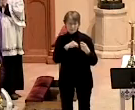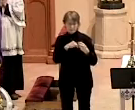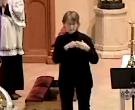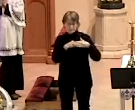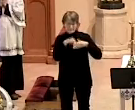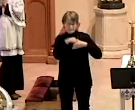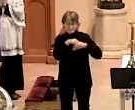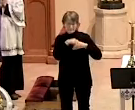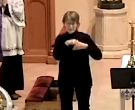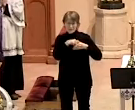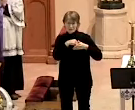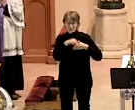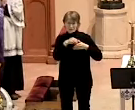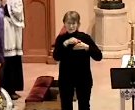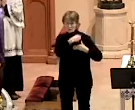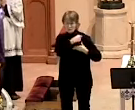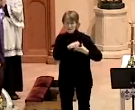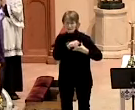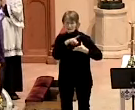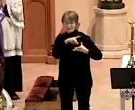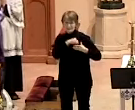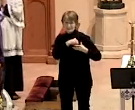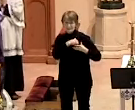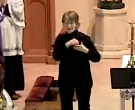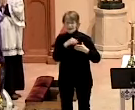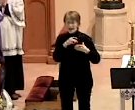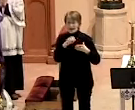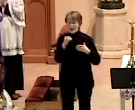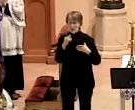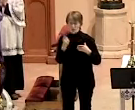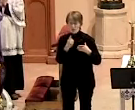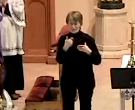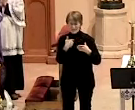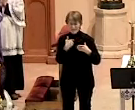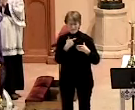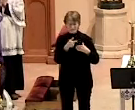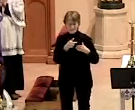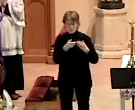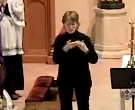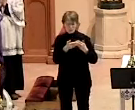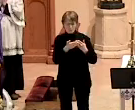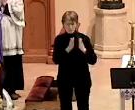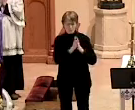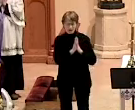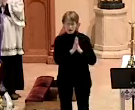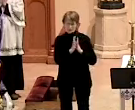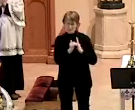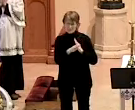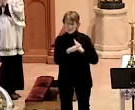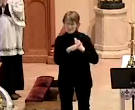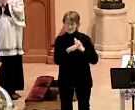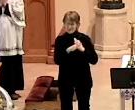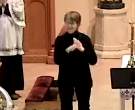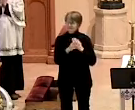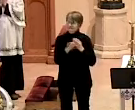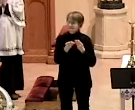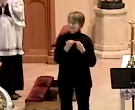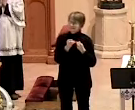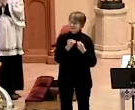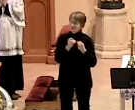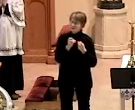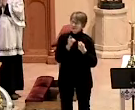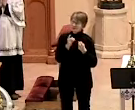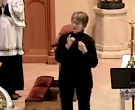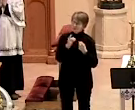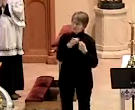up here, that every time you have that little prayer quilt, that it covers us with God's love and a